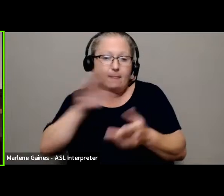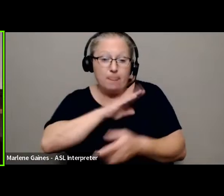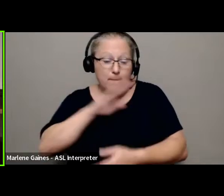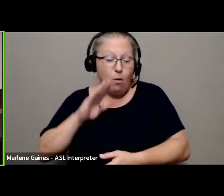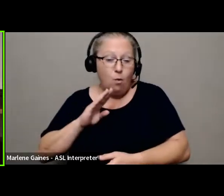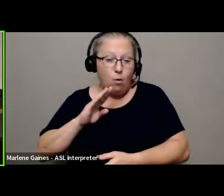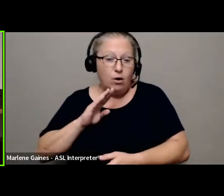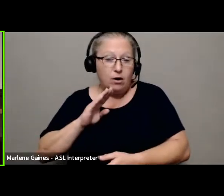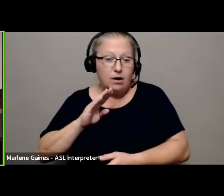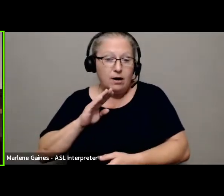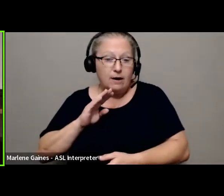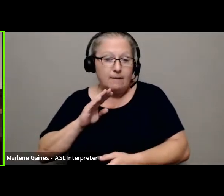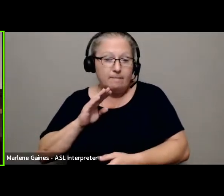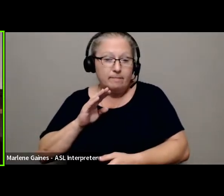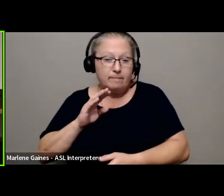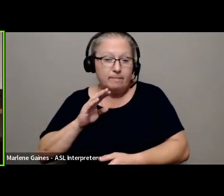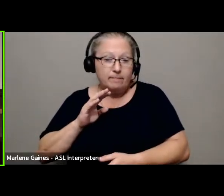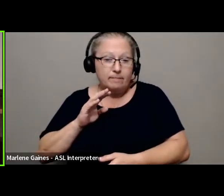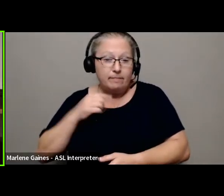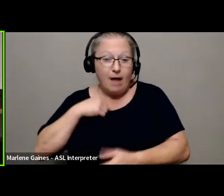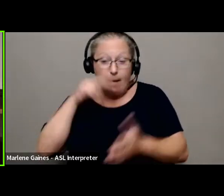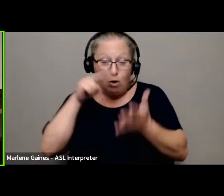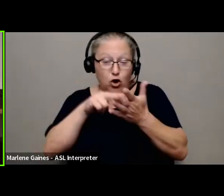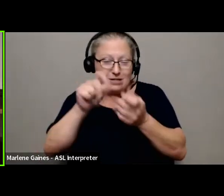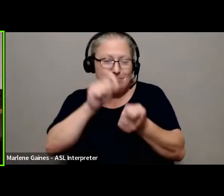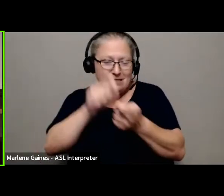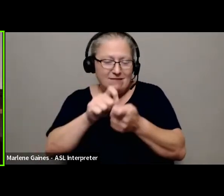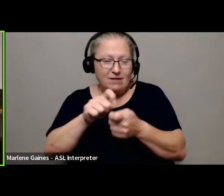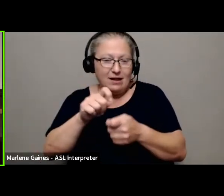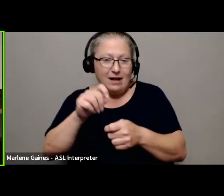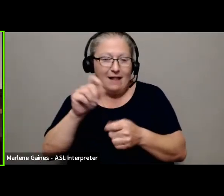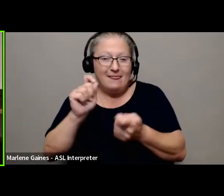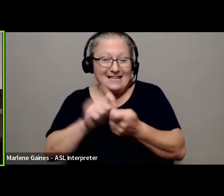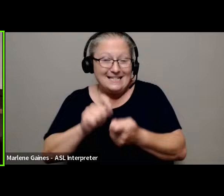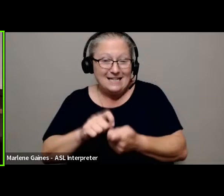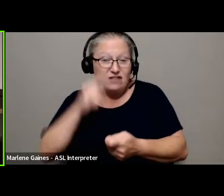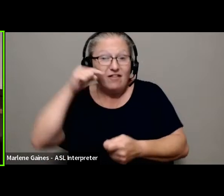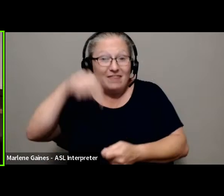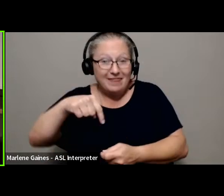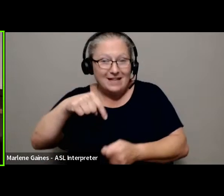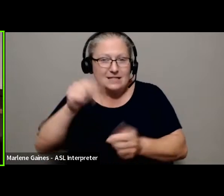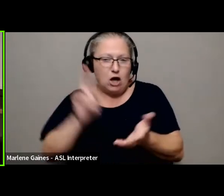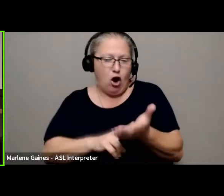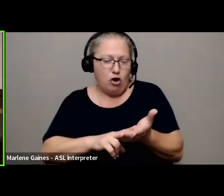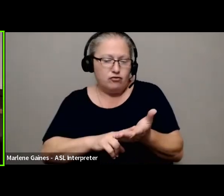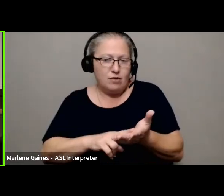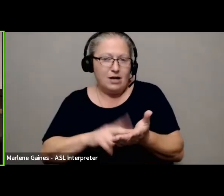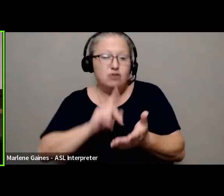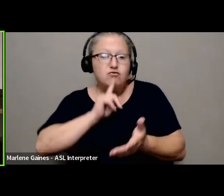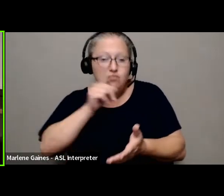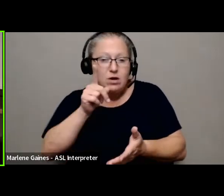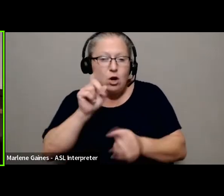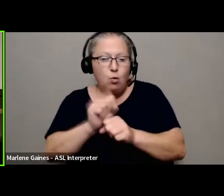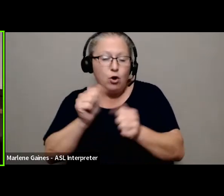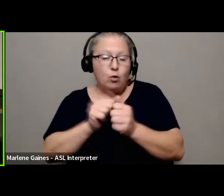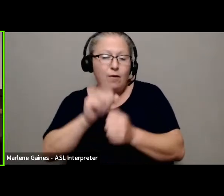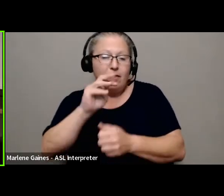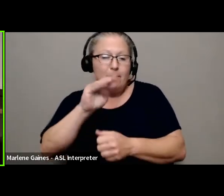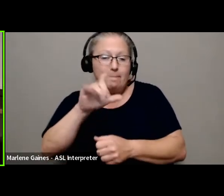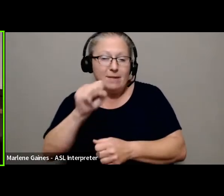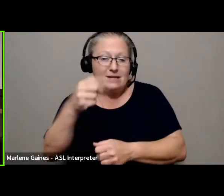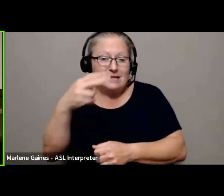board. I'm looking specifically at the details of this particular contract, and it's really working with Mills High